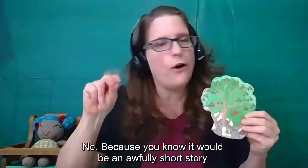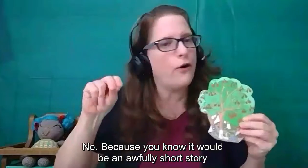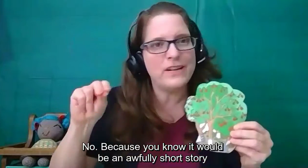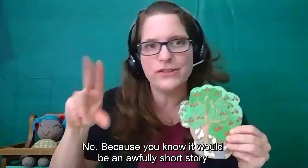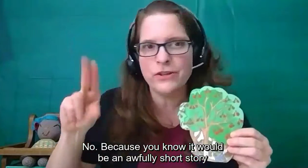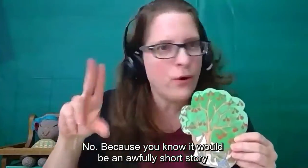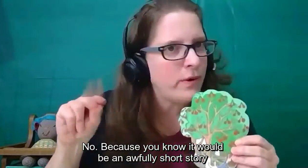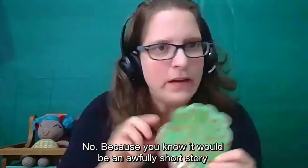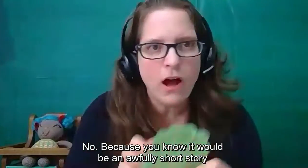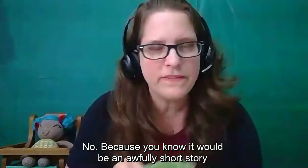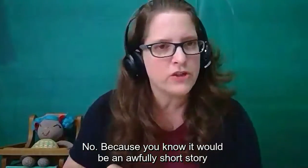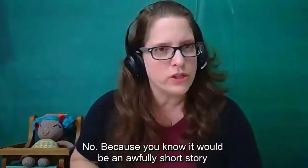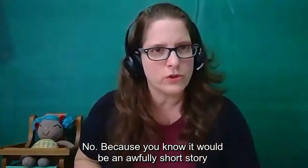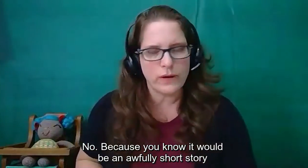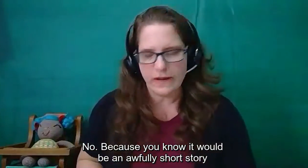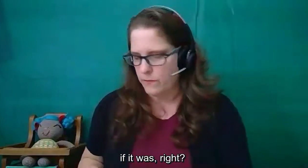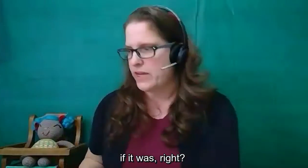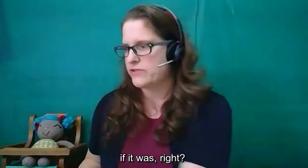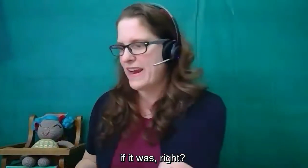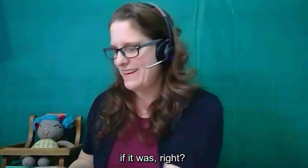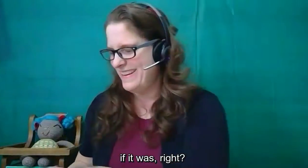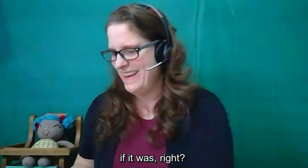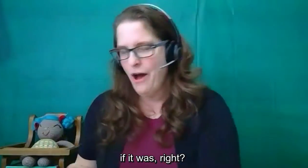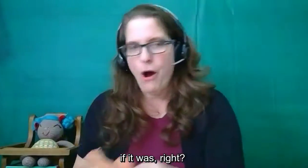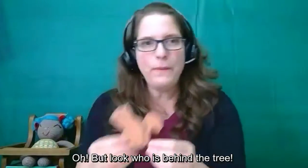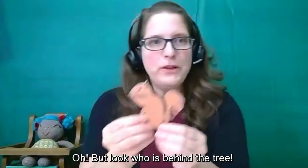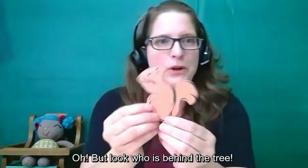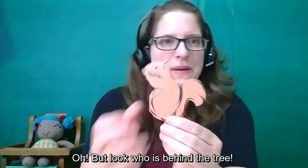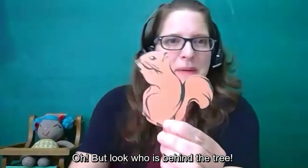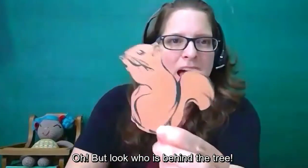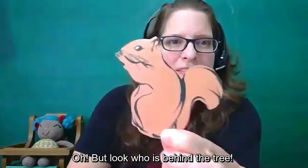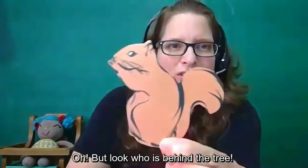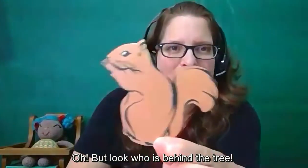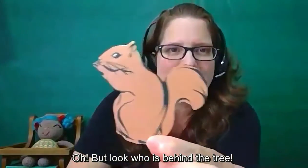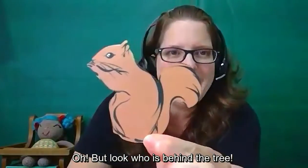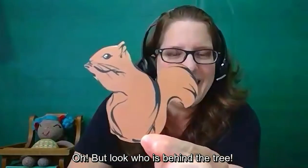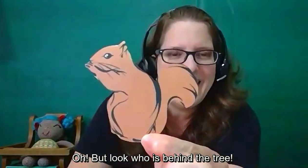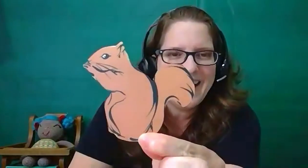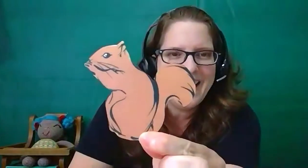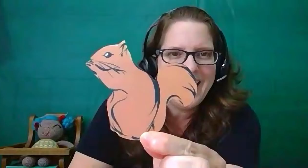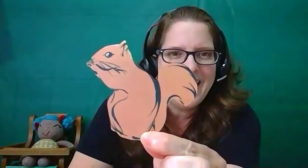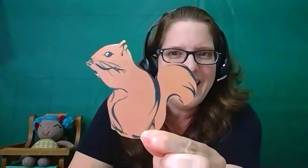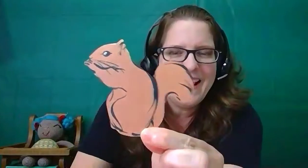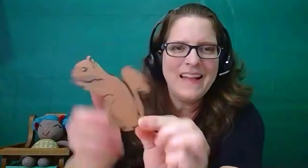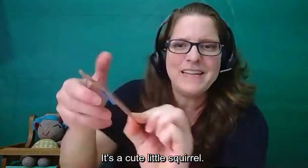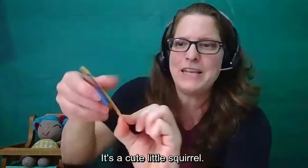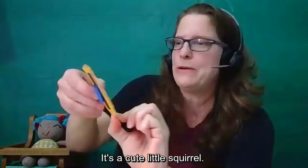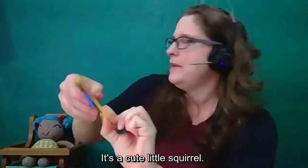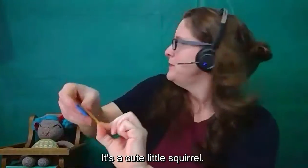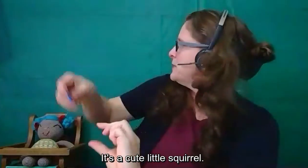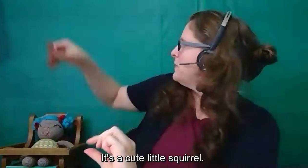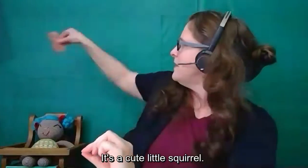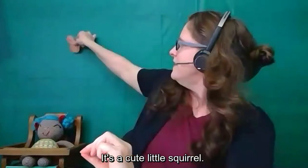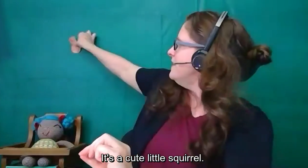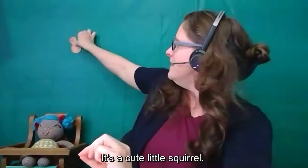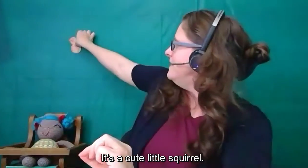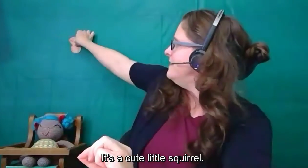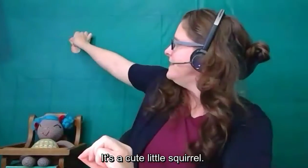No, because you know it would be an awfully short story if it was, right? Oh, but look who is behind the tree. It's a cute little squirrel. Let's put